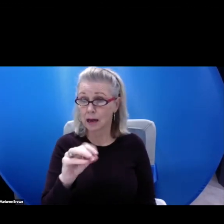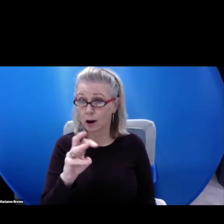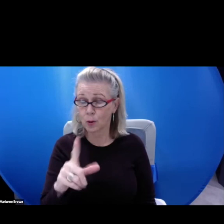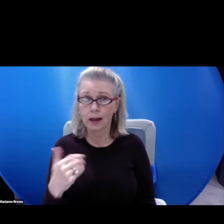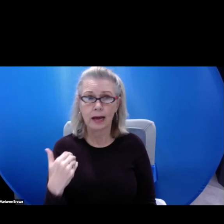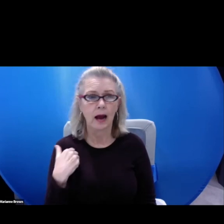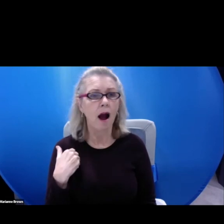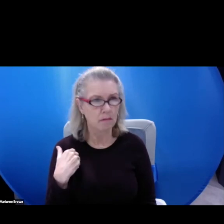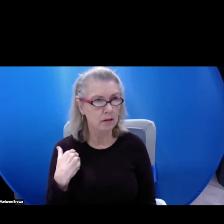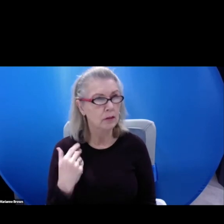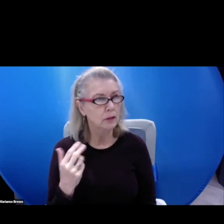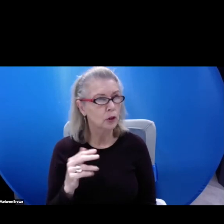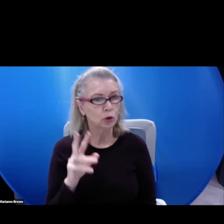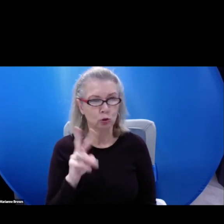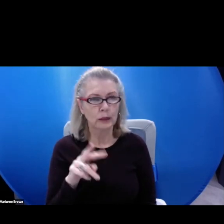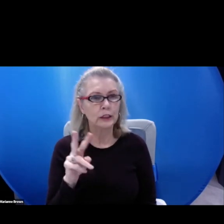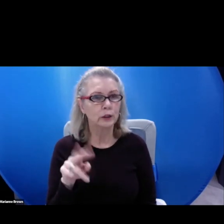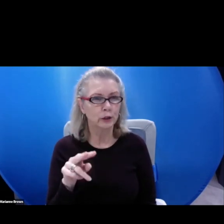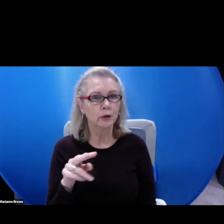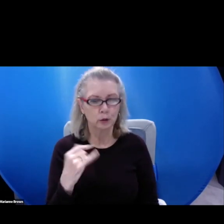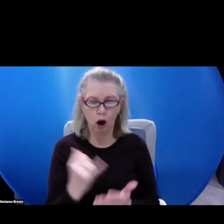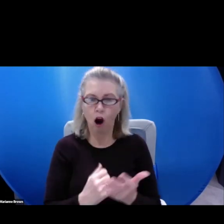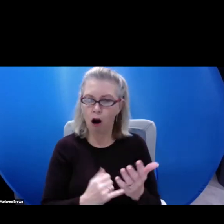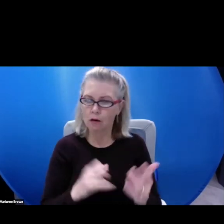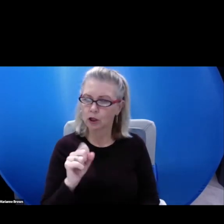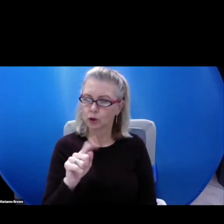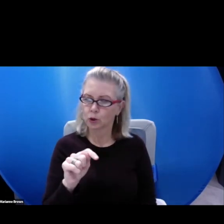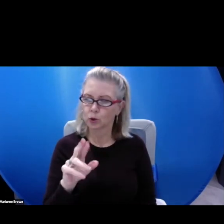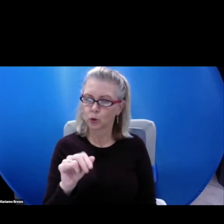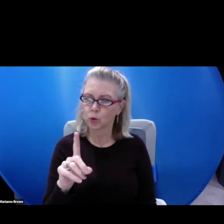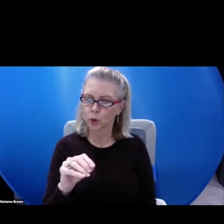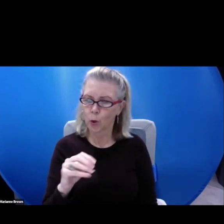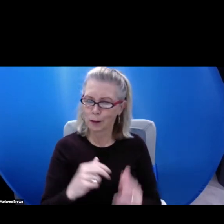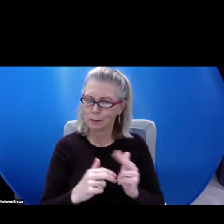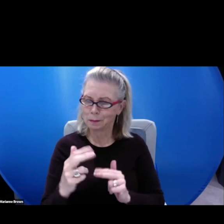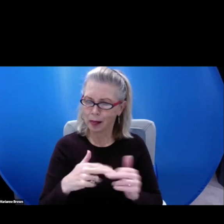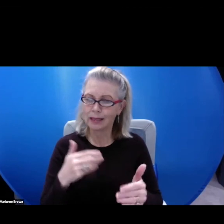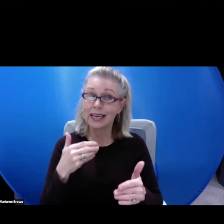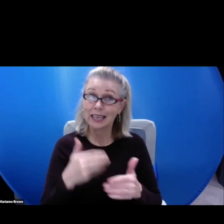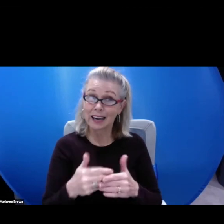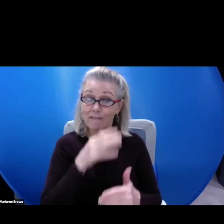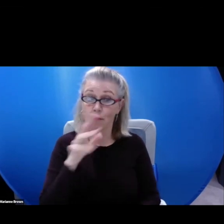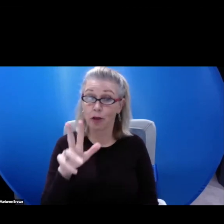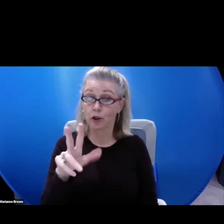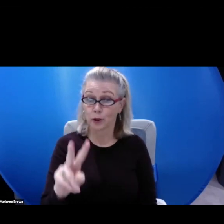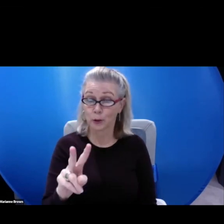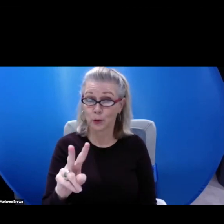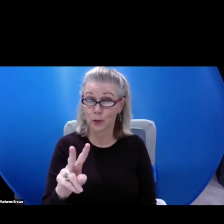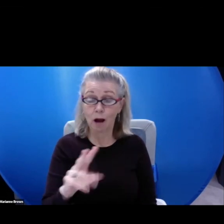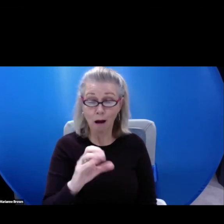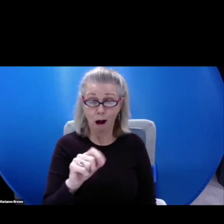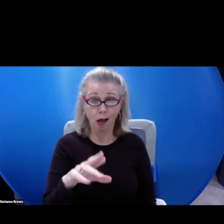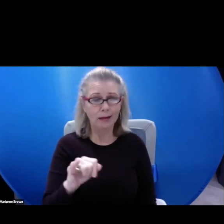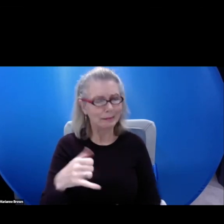32 artist studios built near the farm. The colony still has the same task.